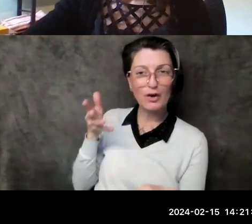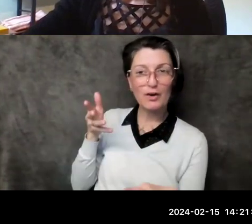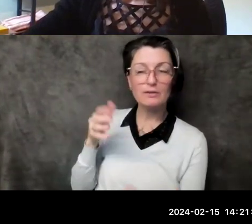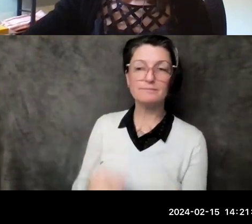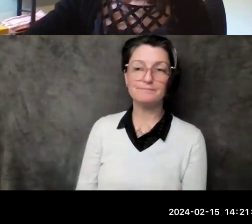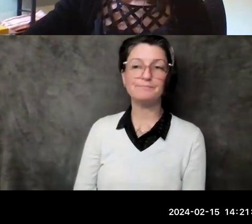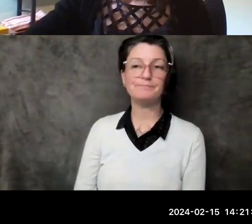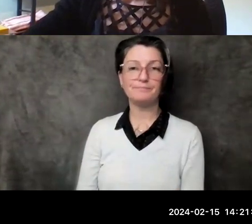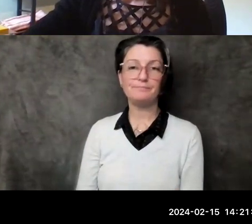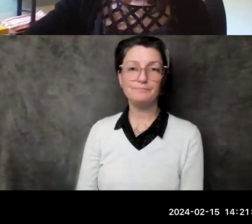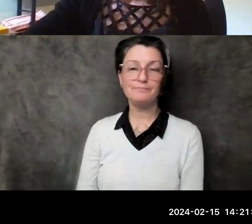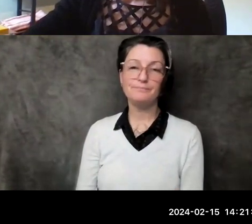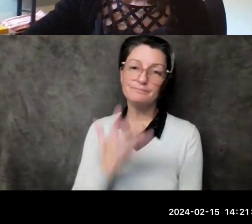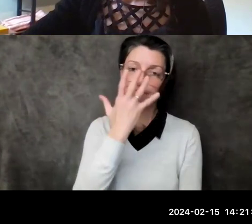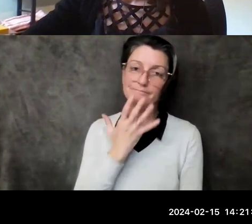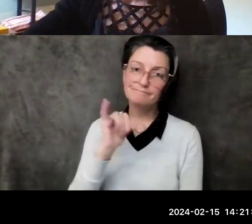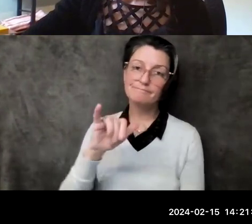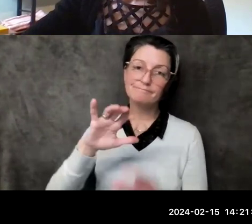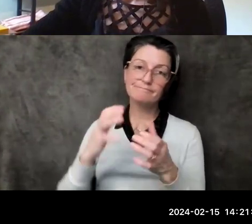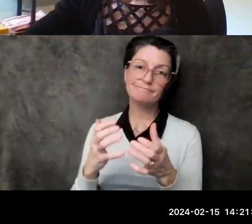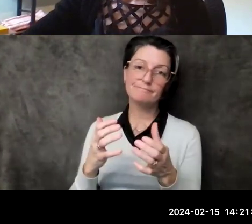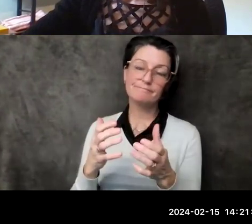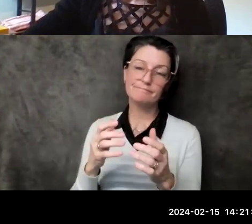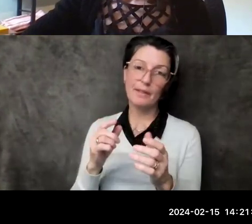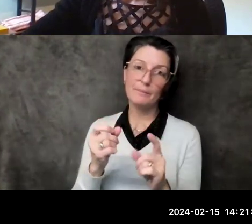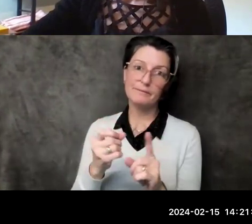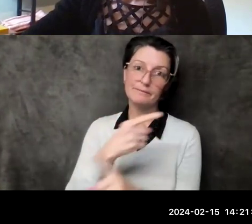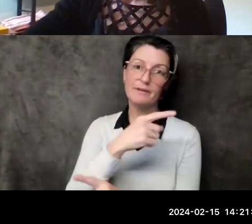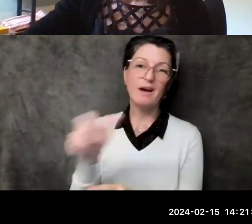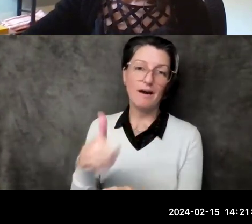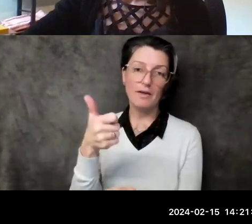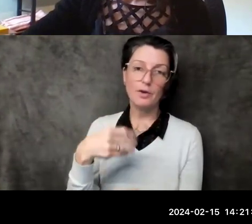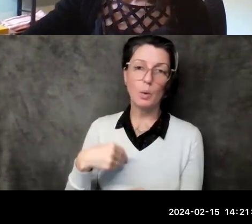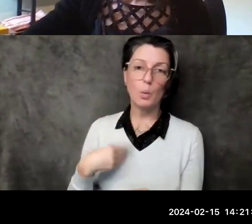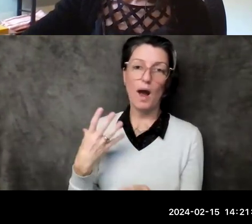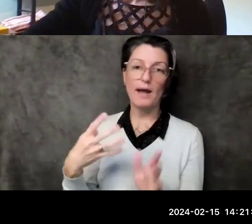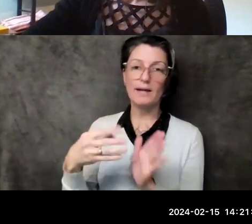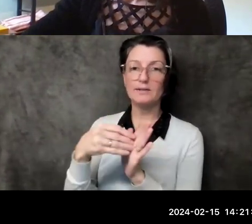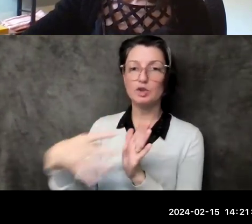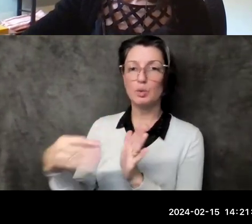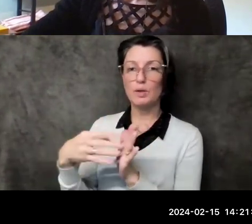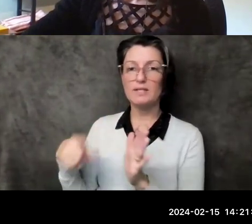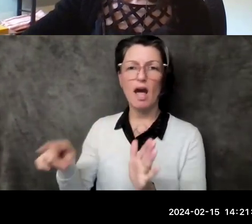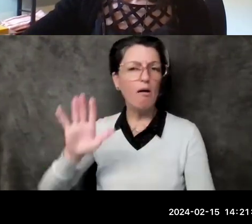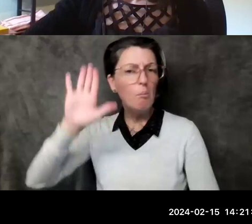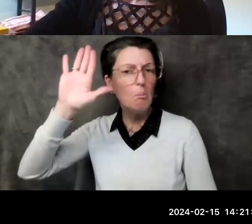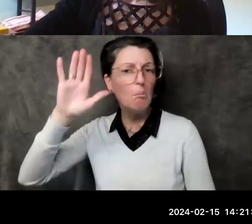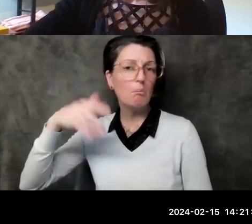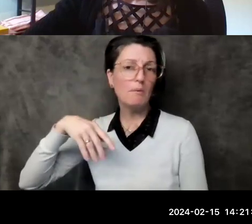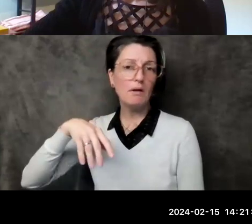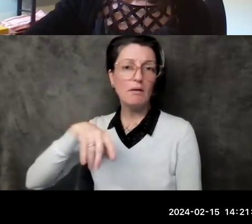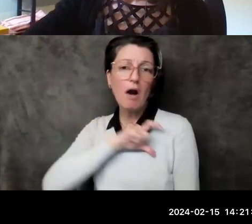kind of veered off with other white students talking about, you know, their experience with cops.